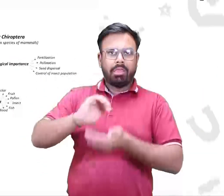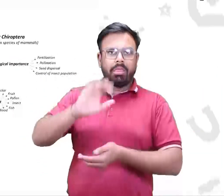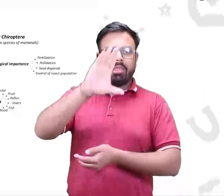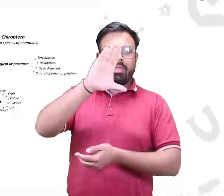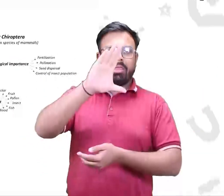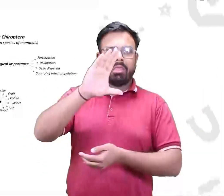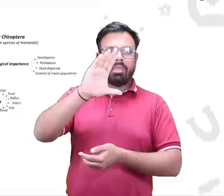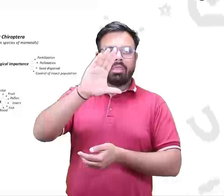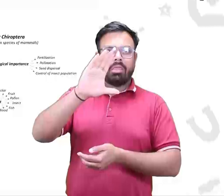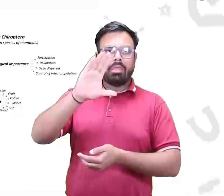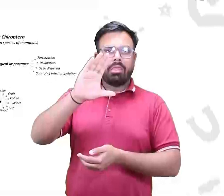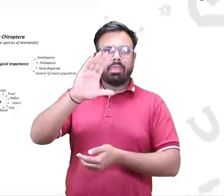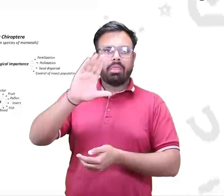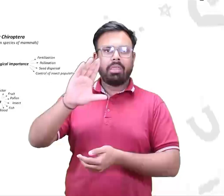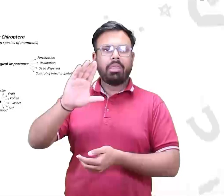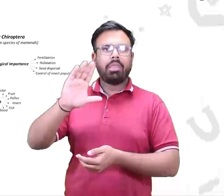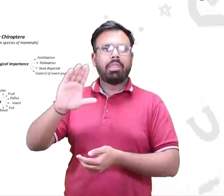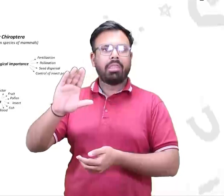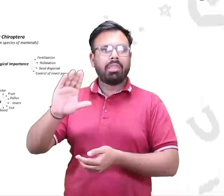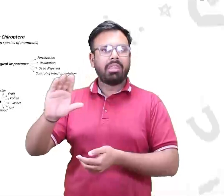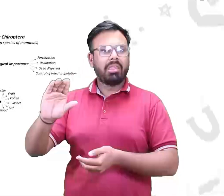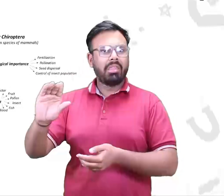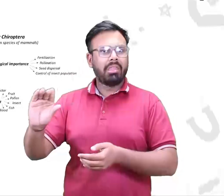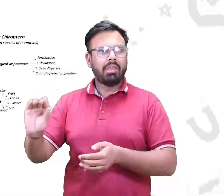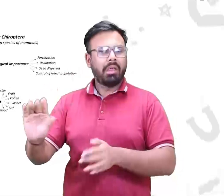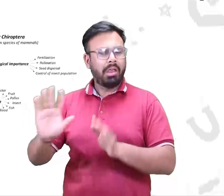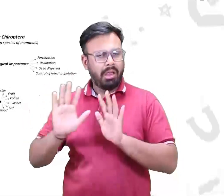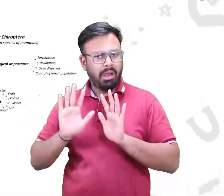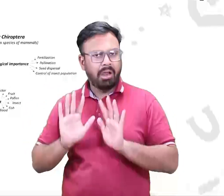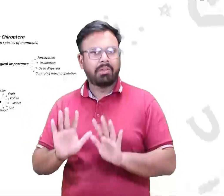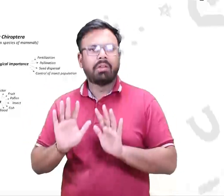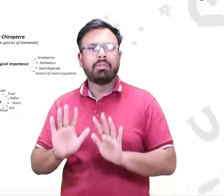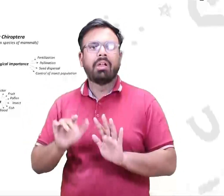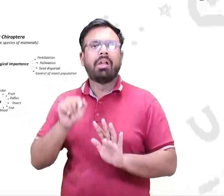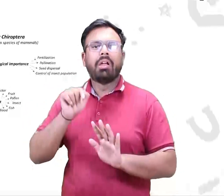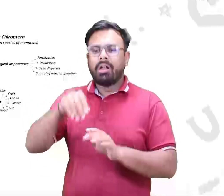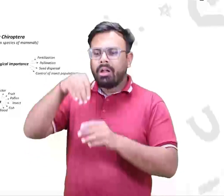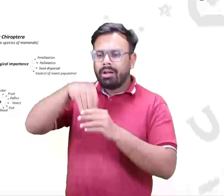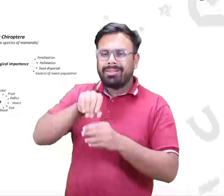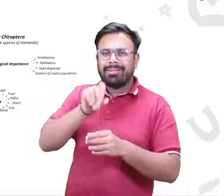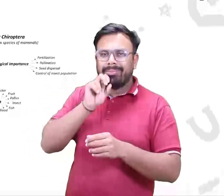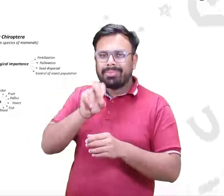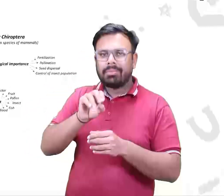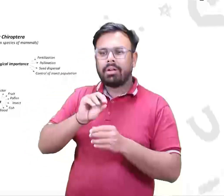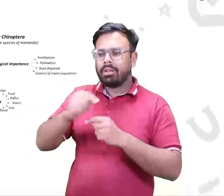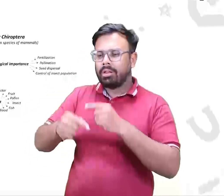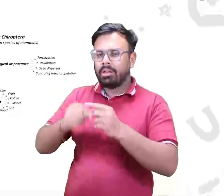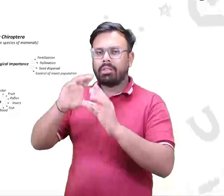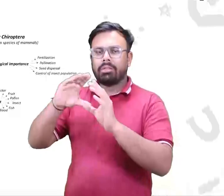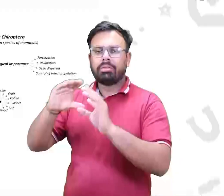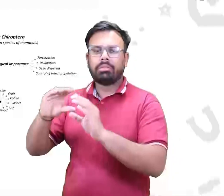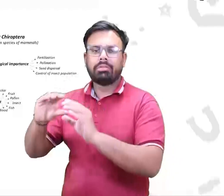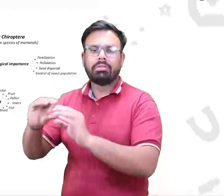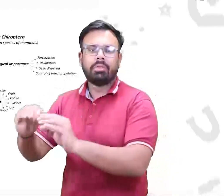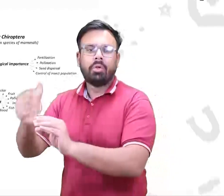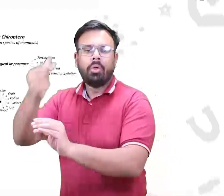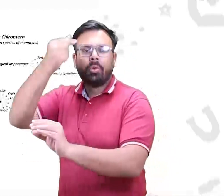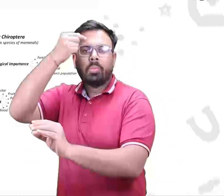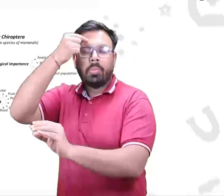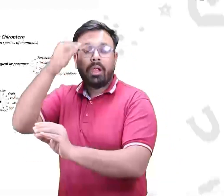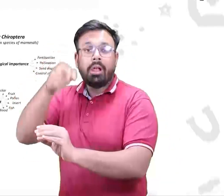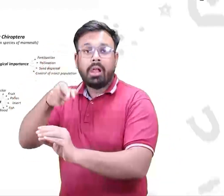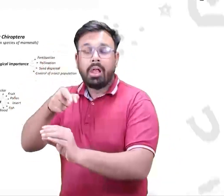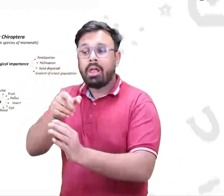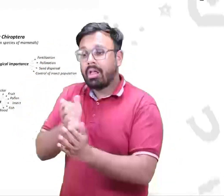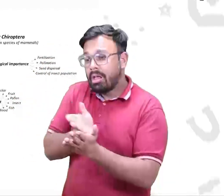Their fertility may decrease with age. Bats have seasonal reproductive